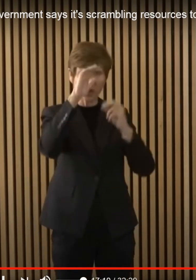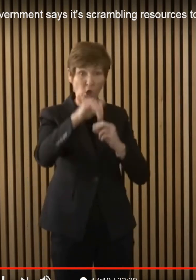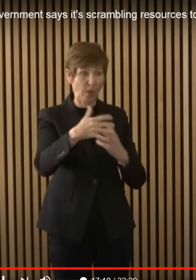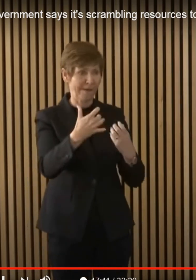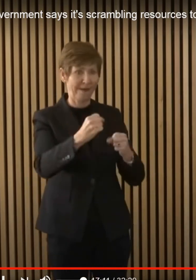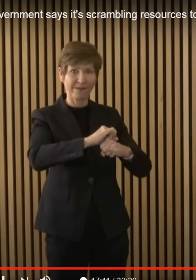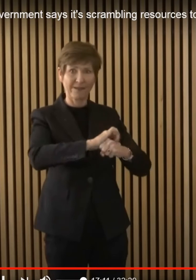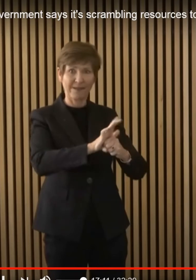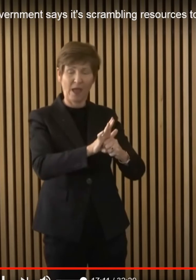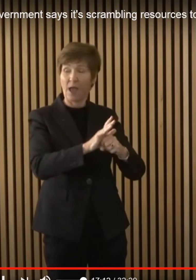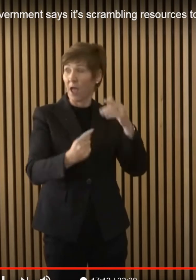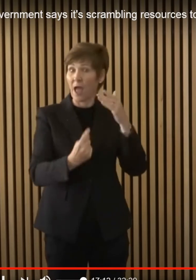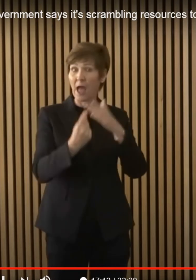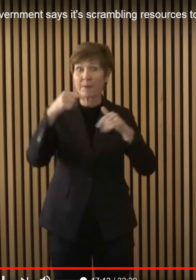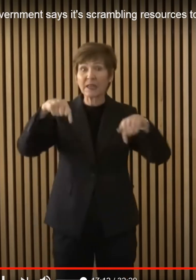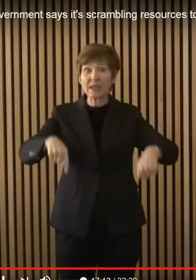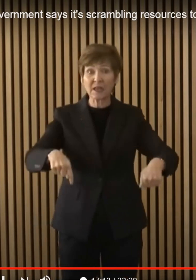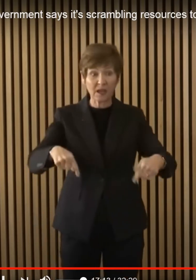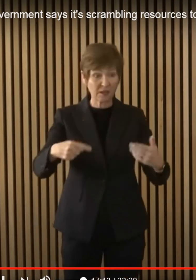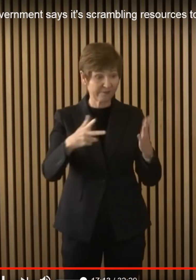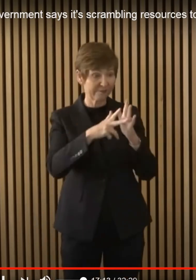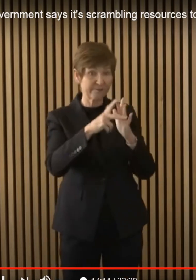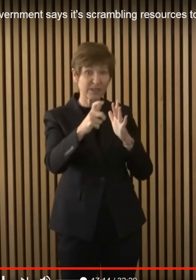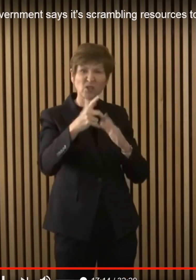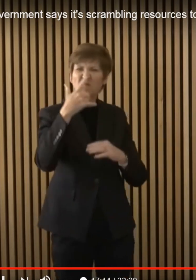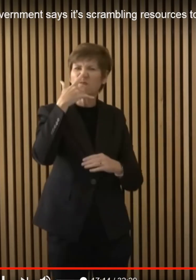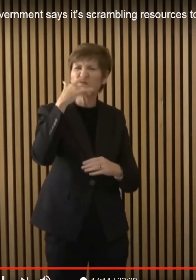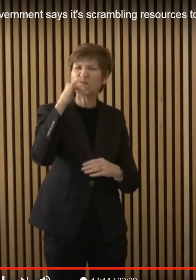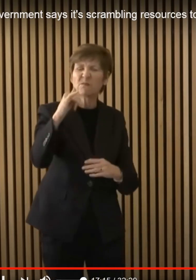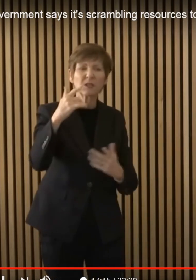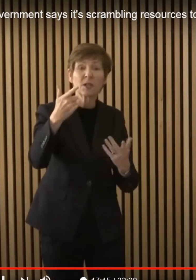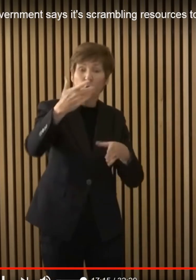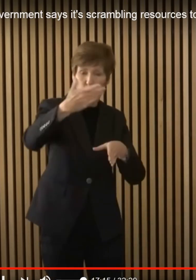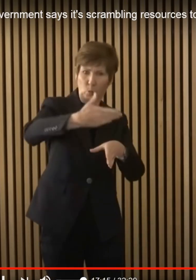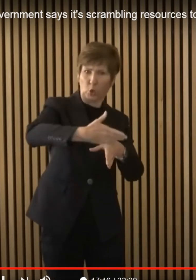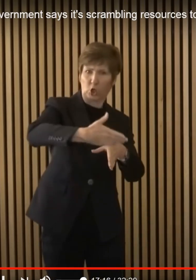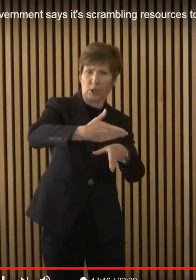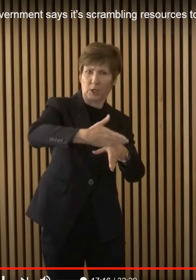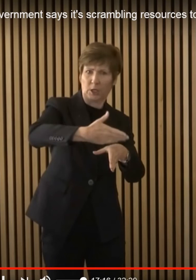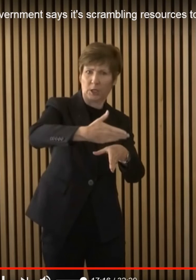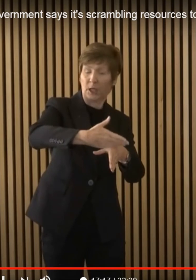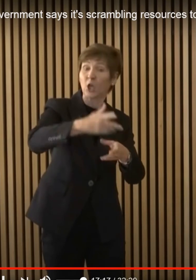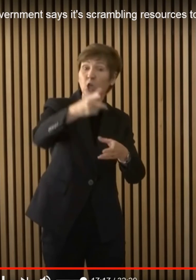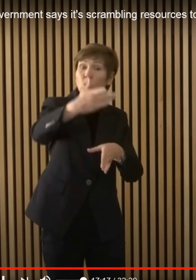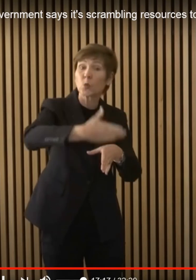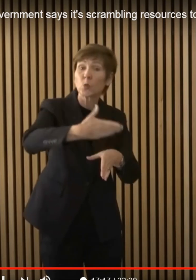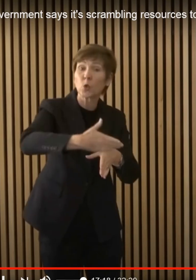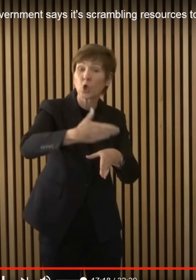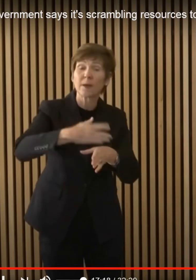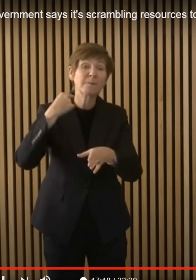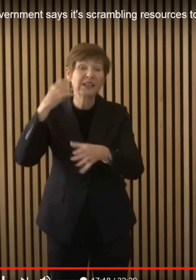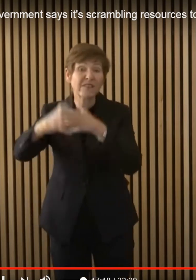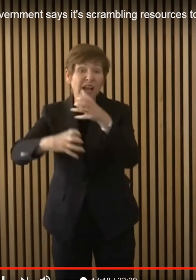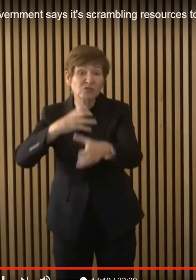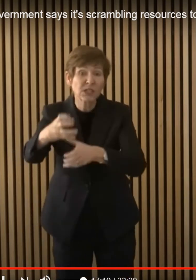which affects workplaces, which affects whether it's offices, meatworks, whether it's school environments,